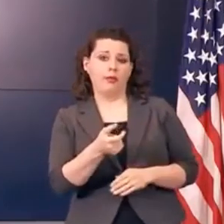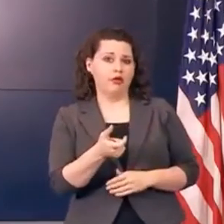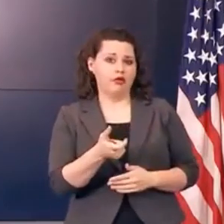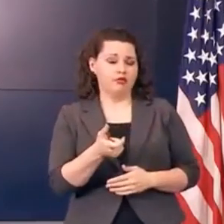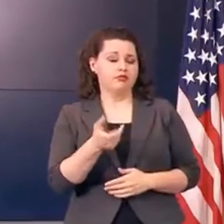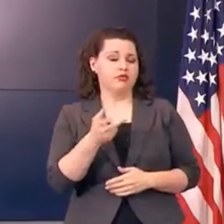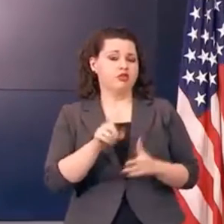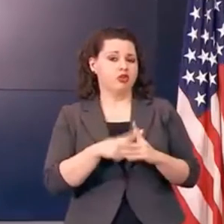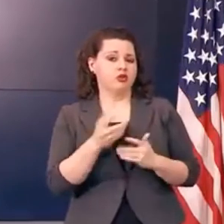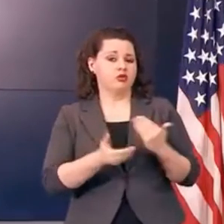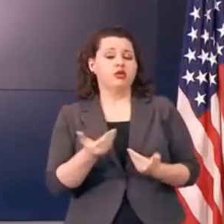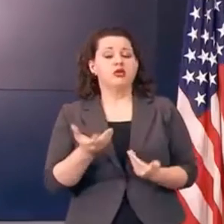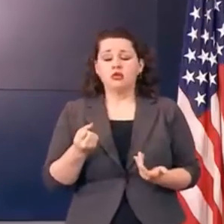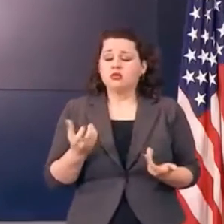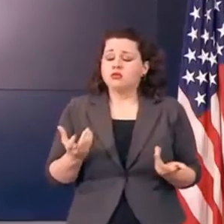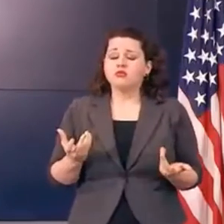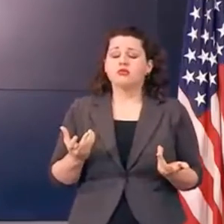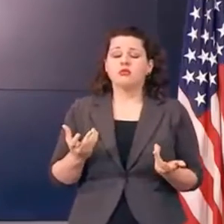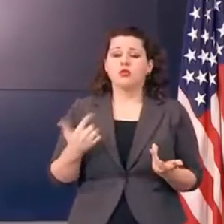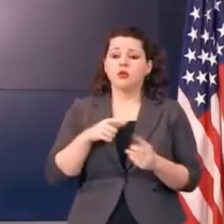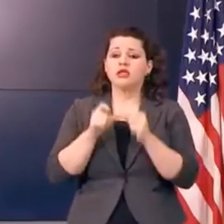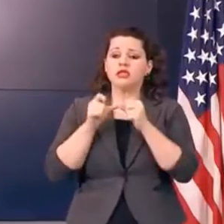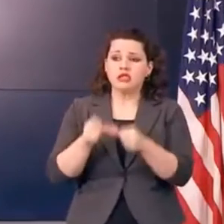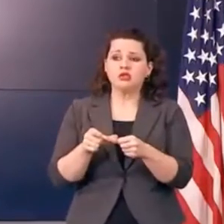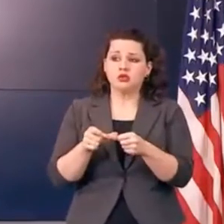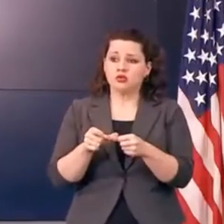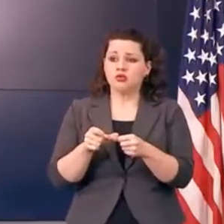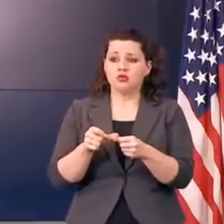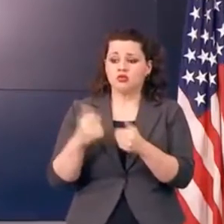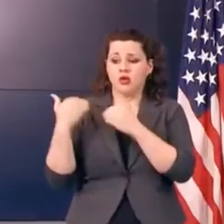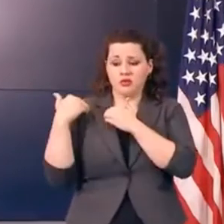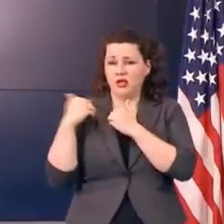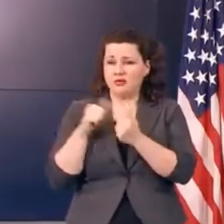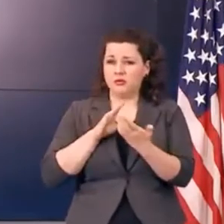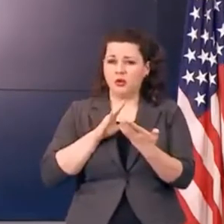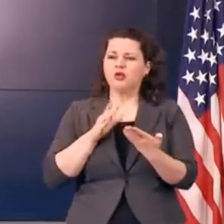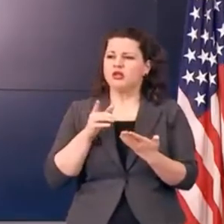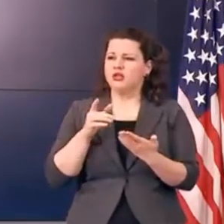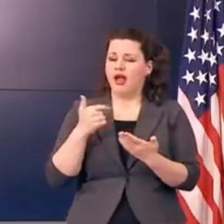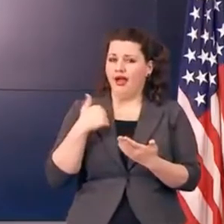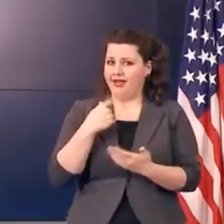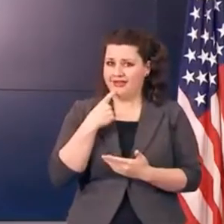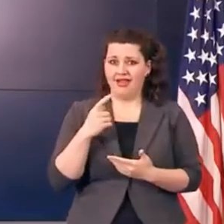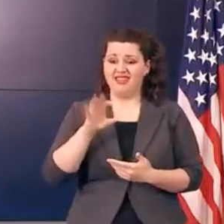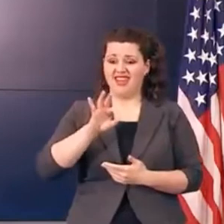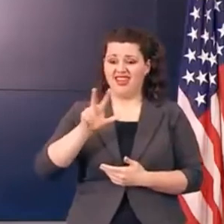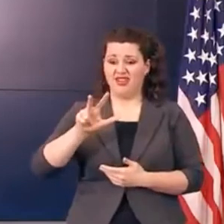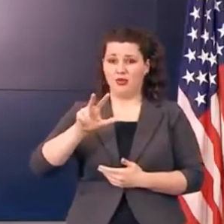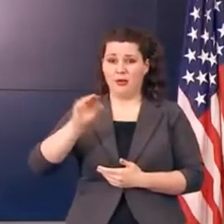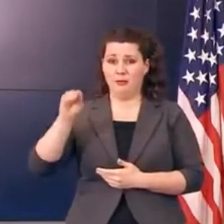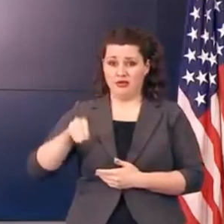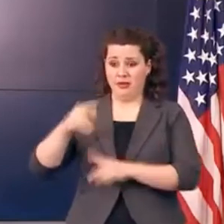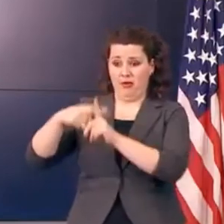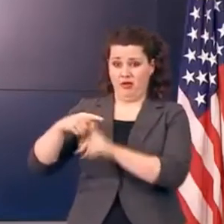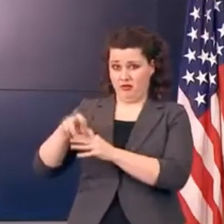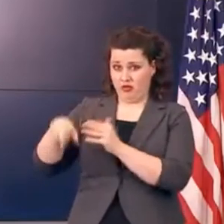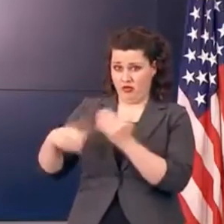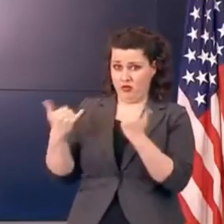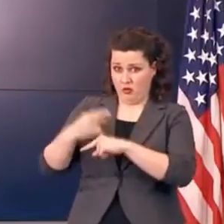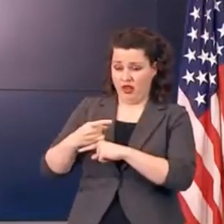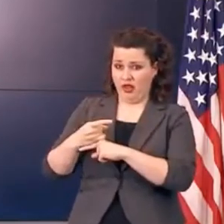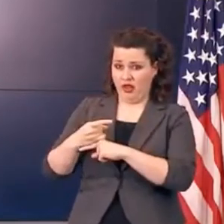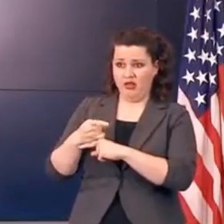move forward. So, we're continuing, I believe, to do it in a responsible way. I think you heard me say that 93% of the positive cases are